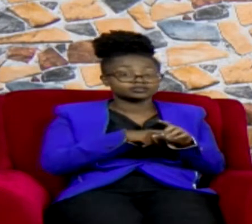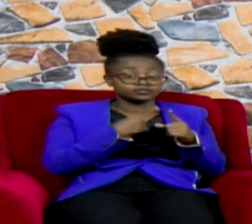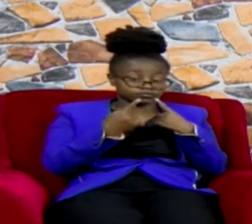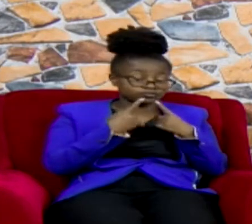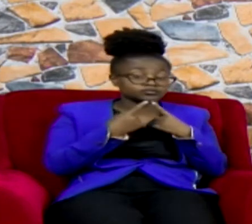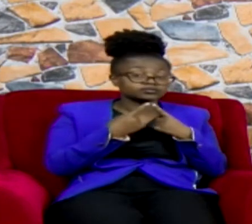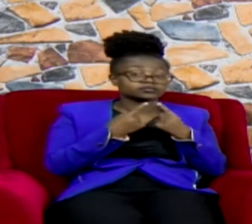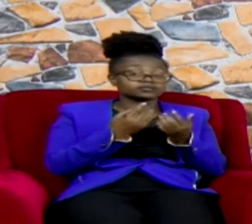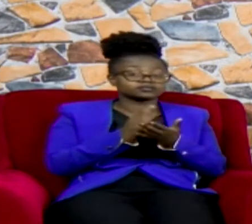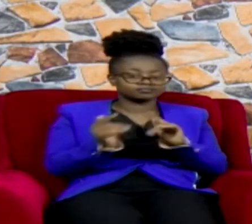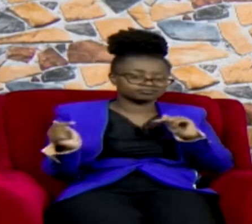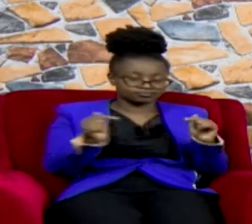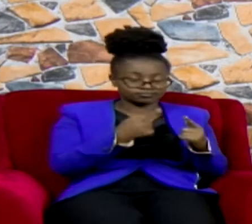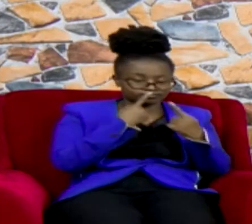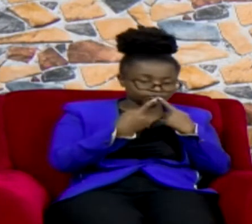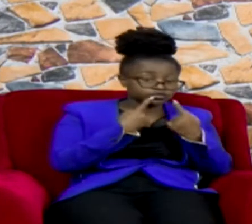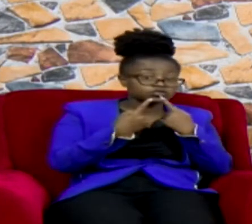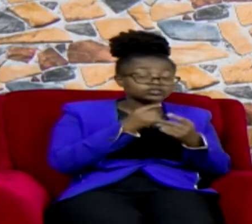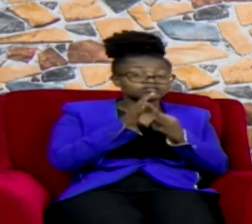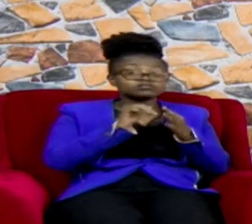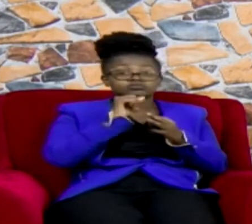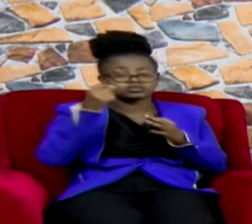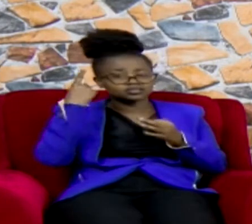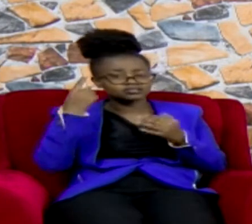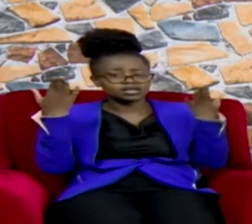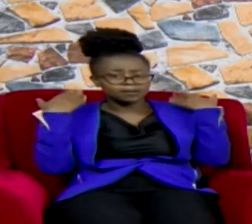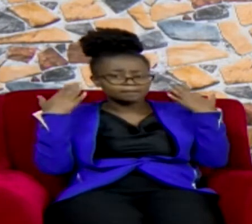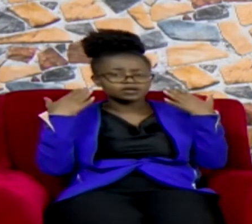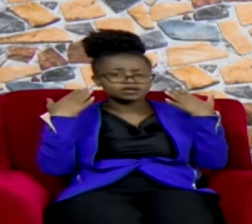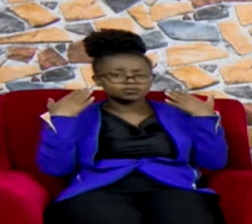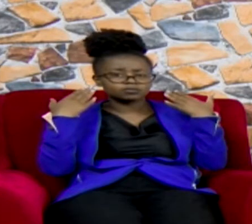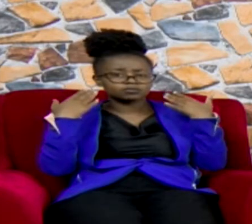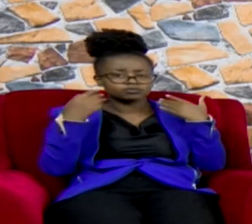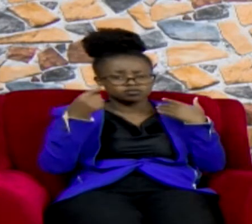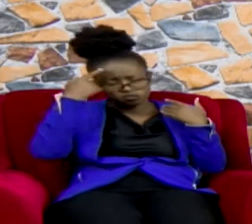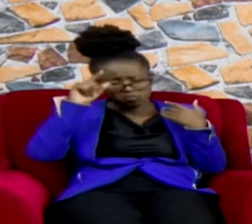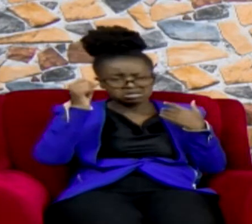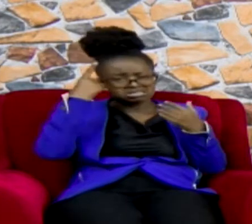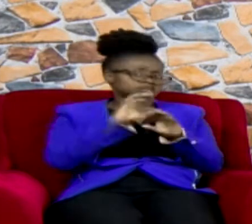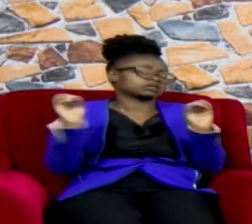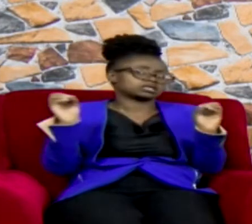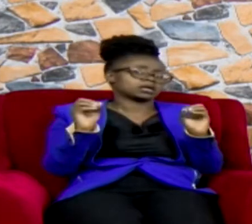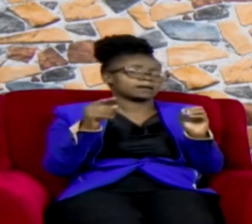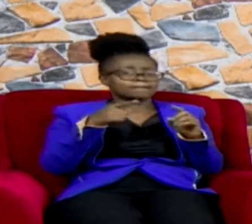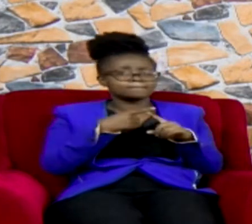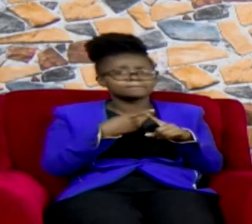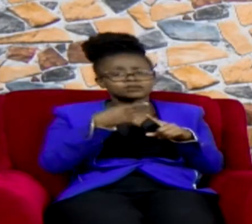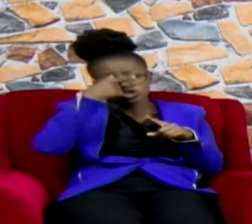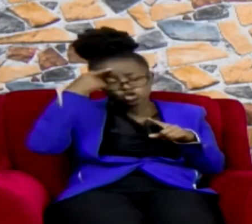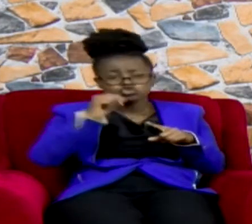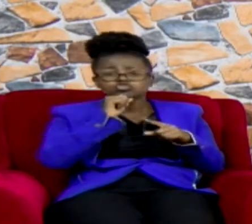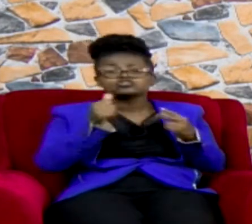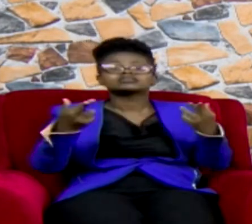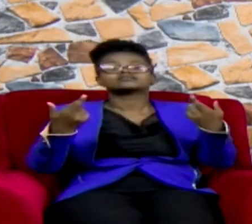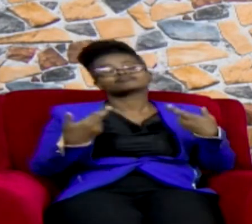saying, someone can come and start talking. If I don't understand Meru, it will just be blah, blah, blah. Yes, right? for you. Yeah. Because you have no receptive language. Yes, towards